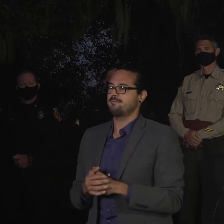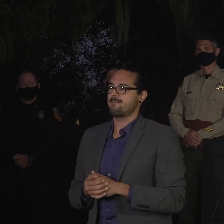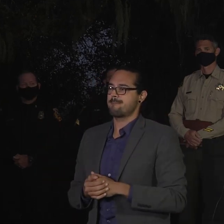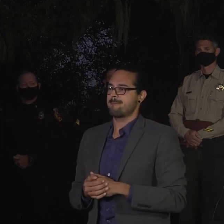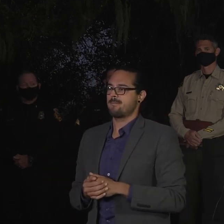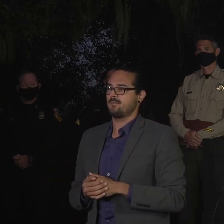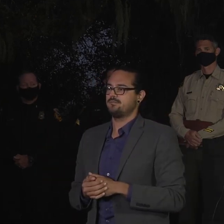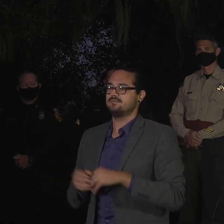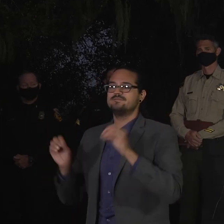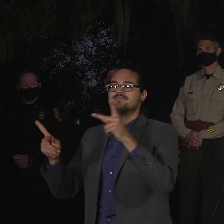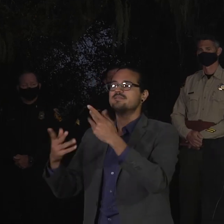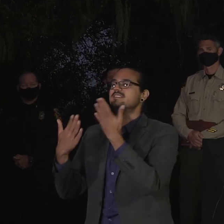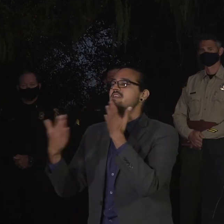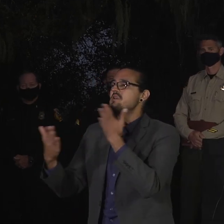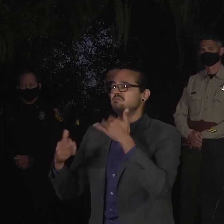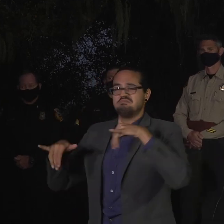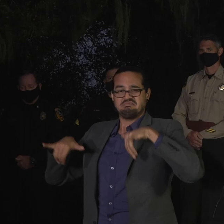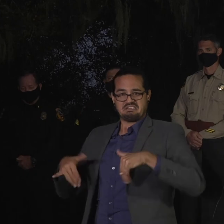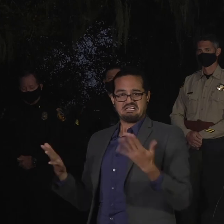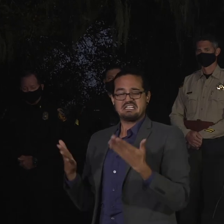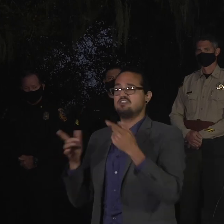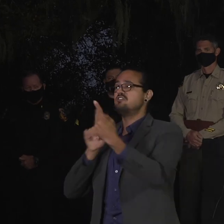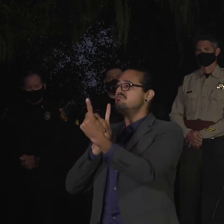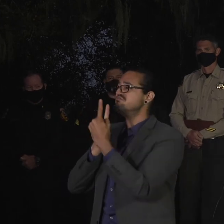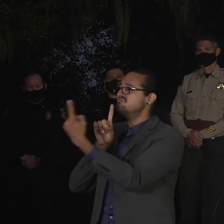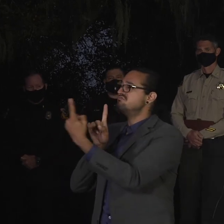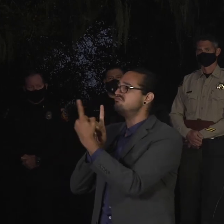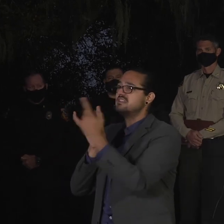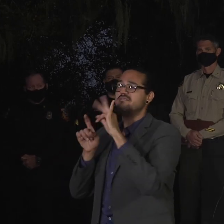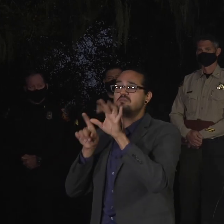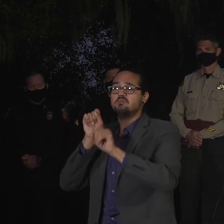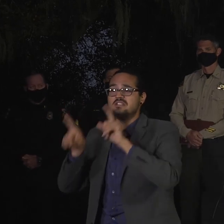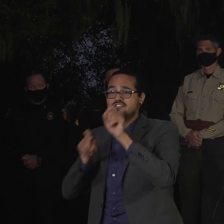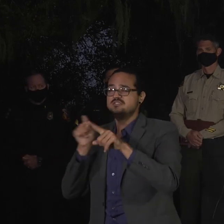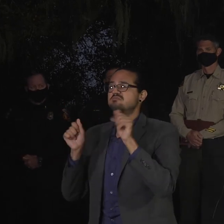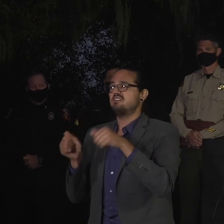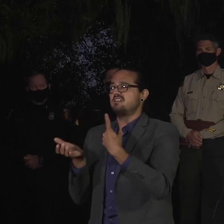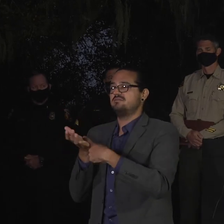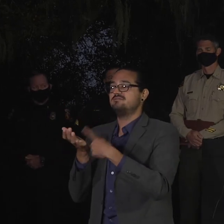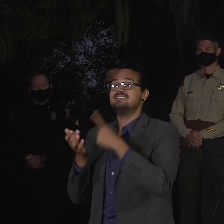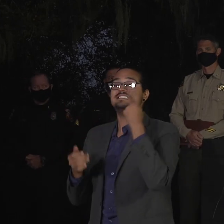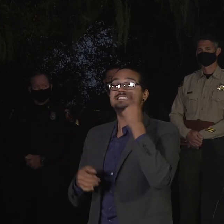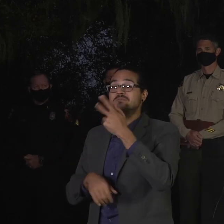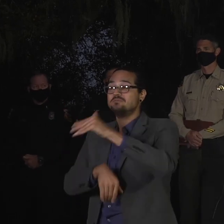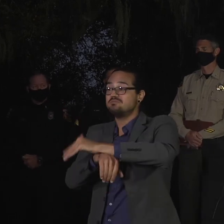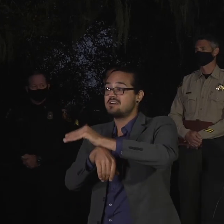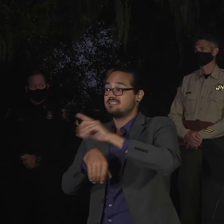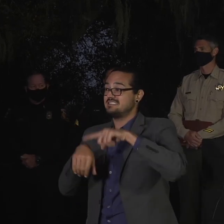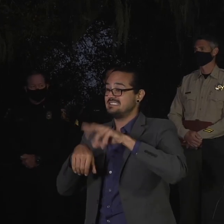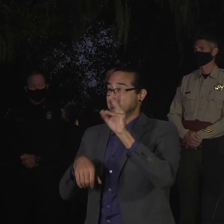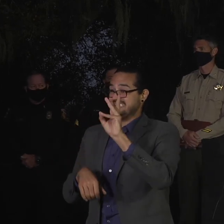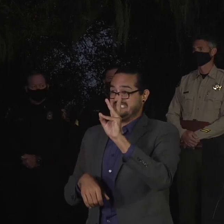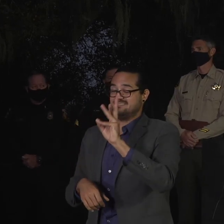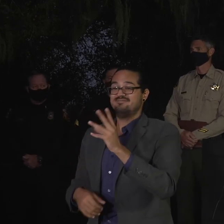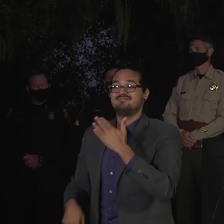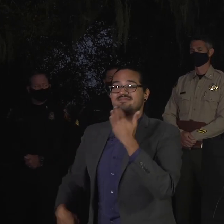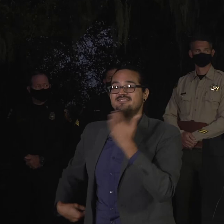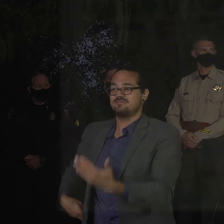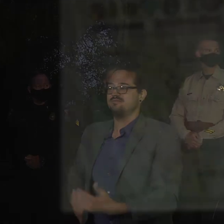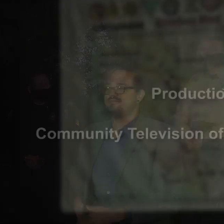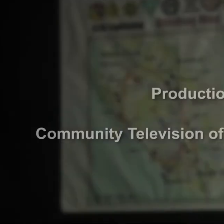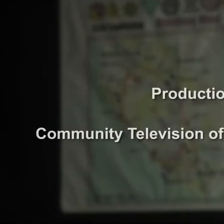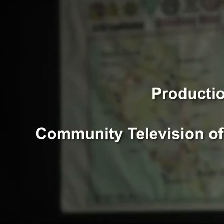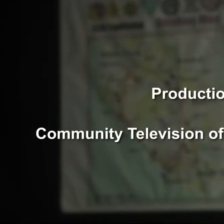All right, with that, everyone up here is available for questions afterwards. We'll see everyone back here at 6 p.m. tonight. This concludes the 6 a.m. press conference. Thank you. Mm-hmm.